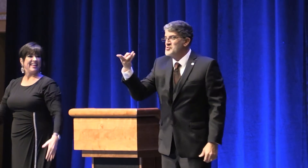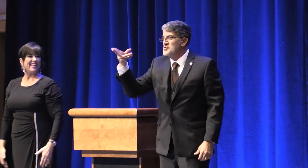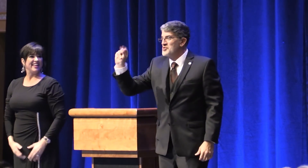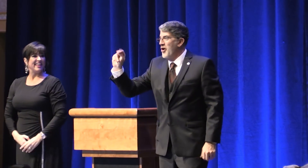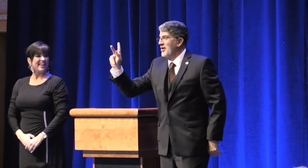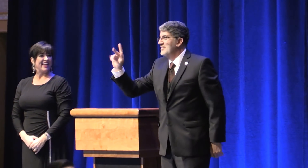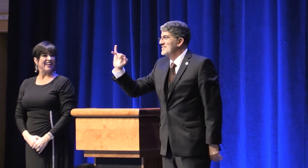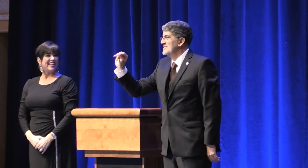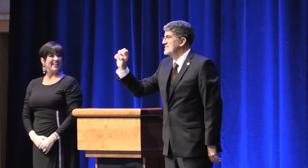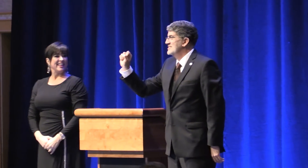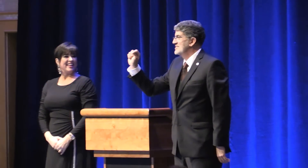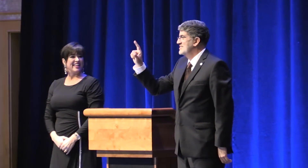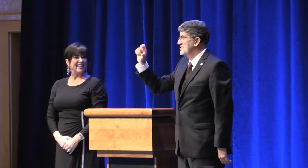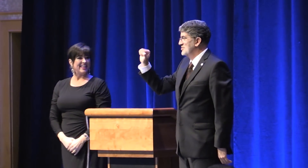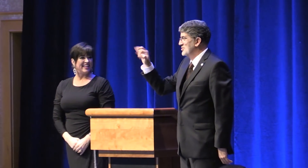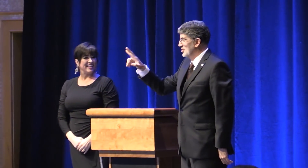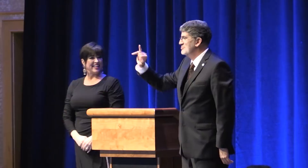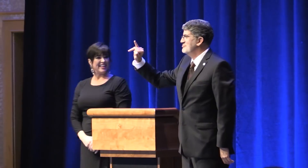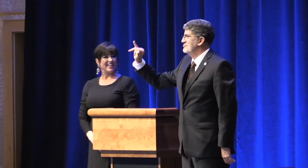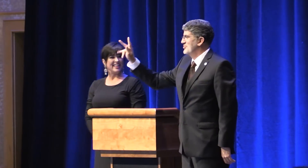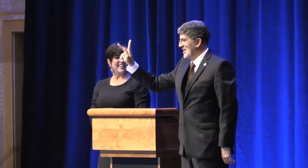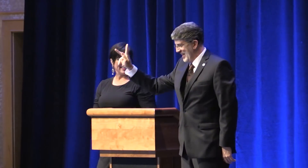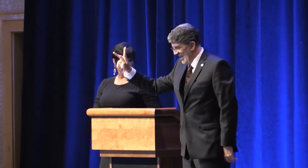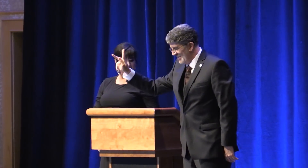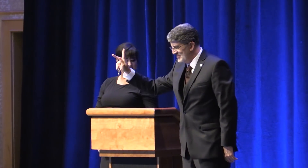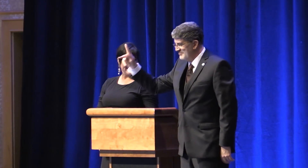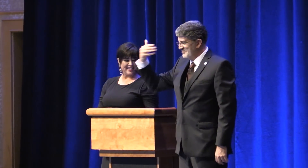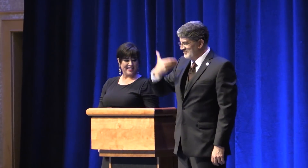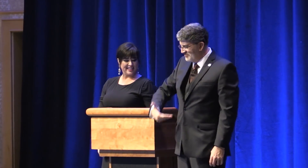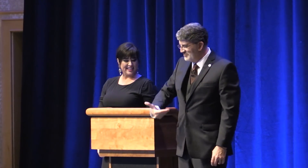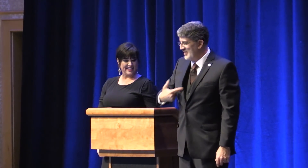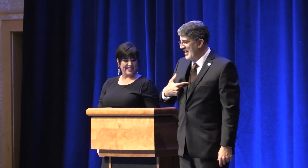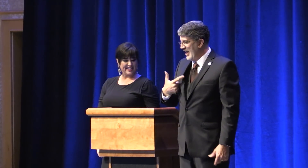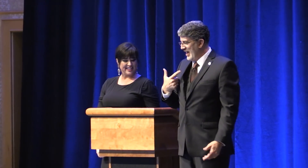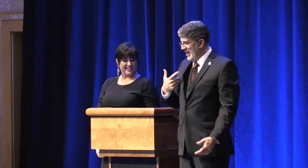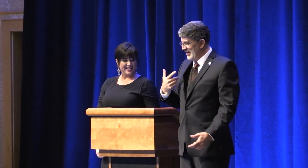My name is John Kinsler. JK is my name sign.